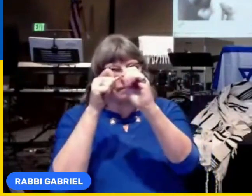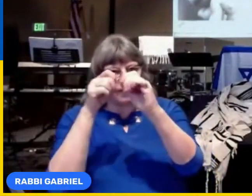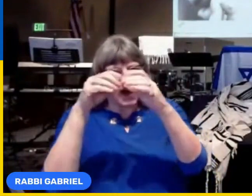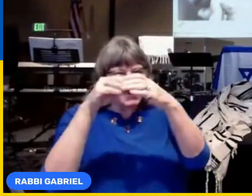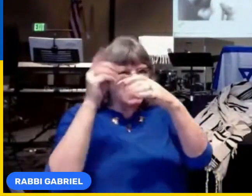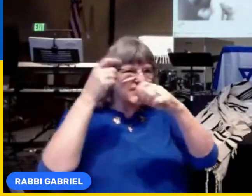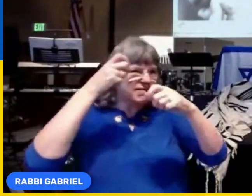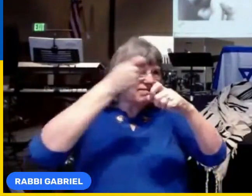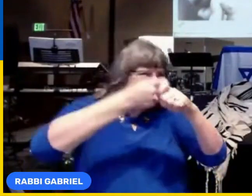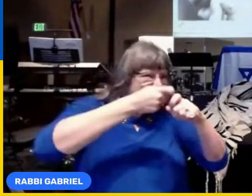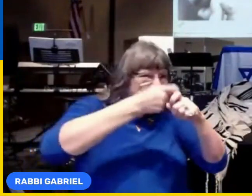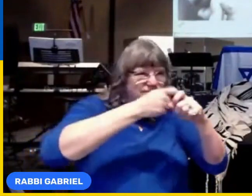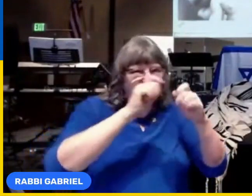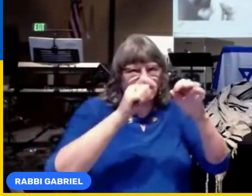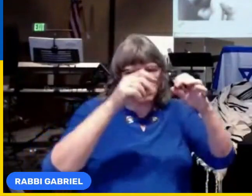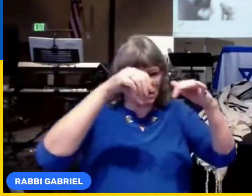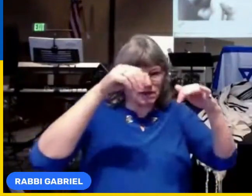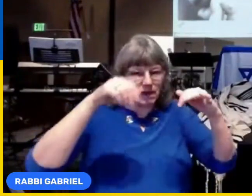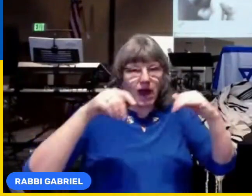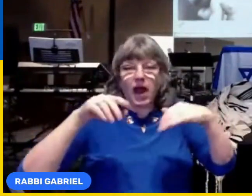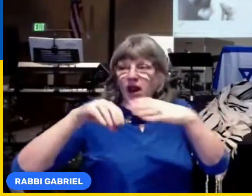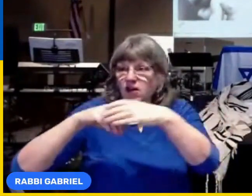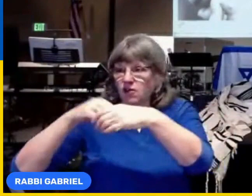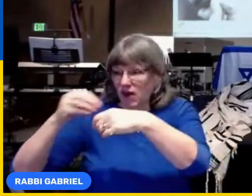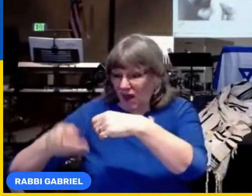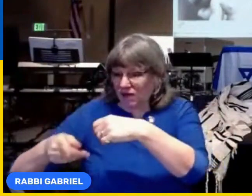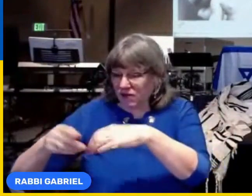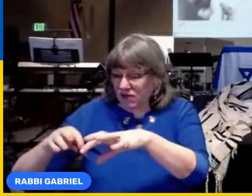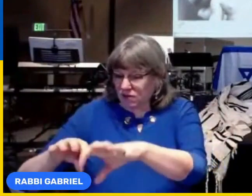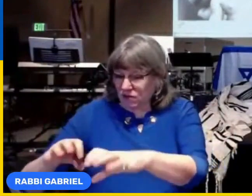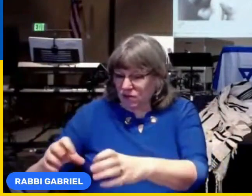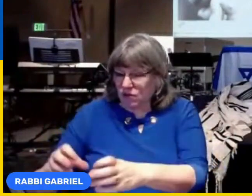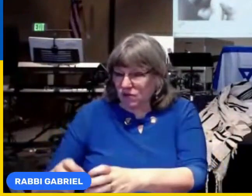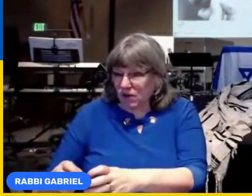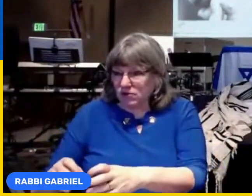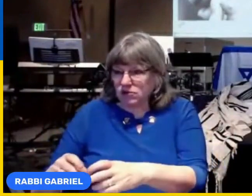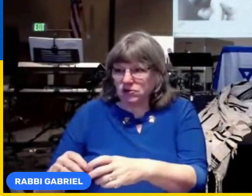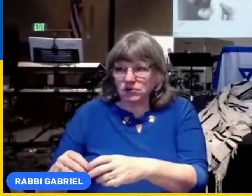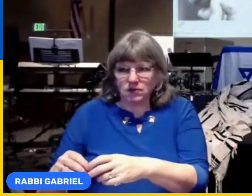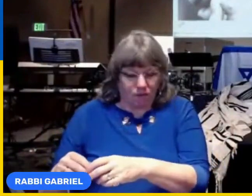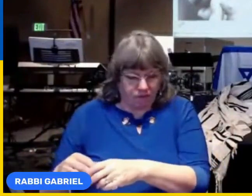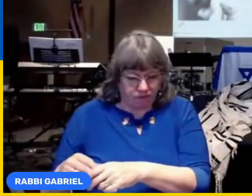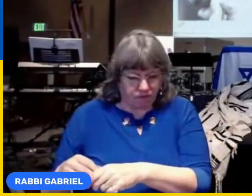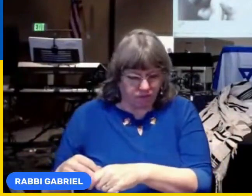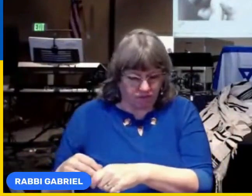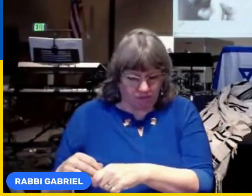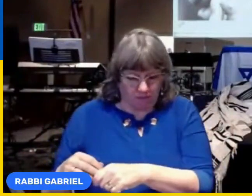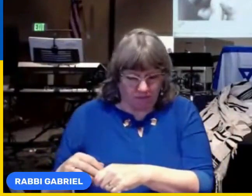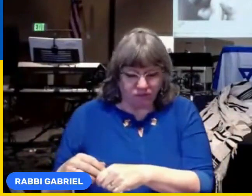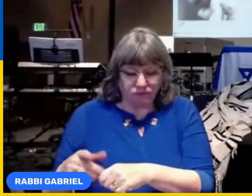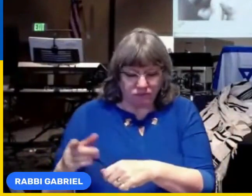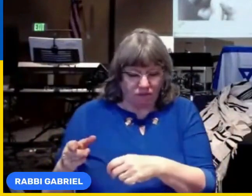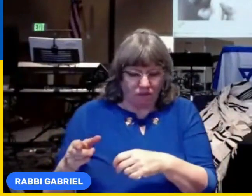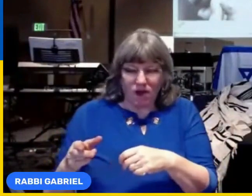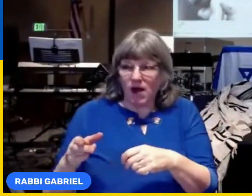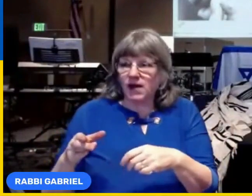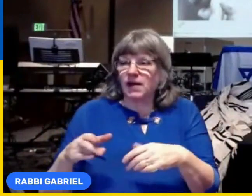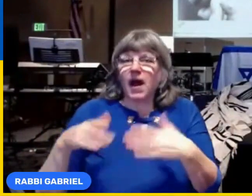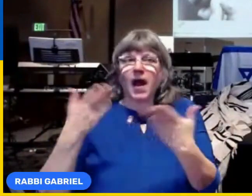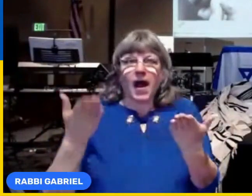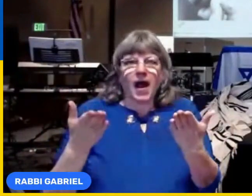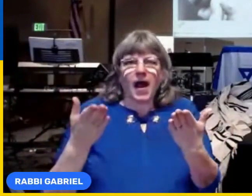extracted from the discarded rock the figure of the famous king who had previously